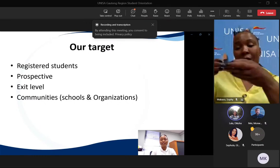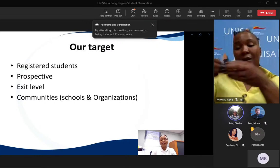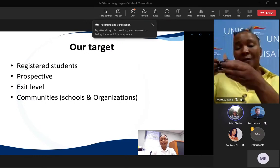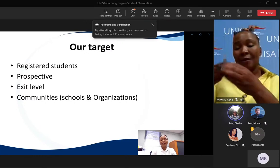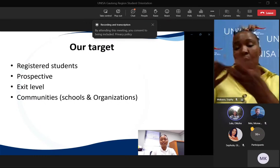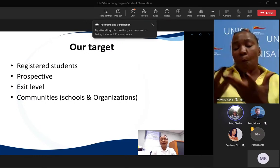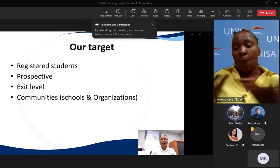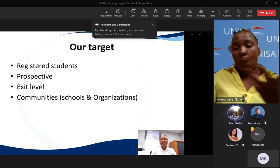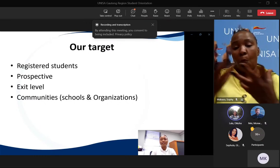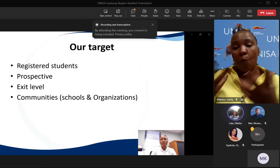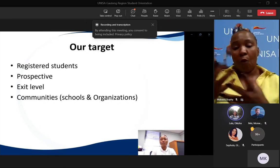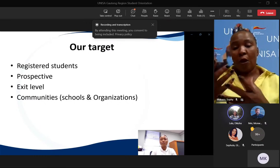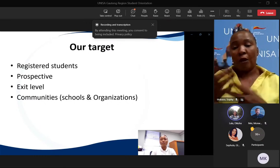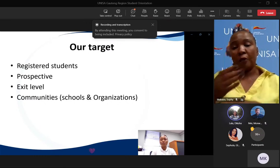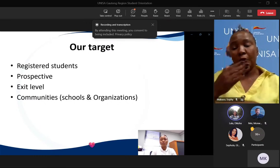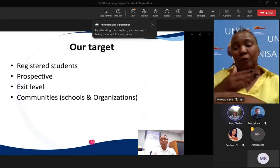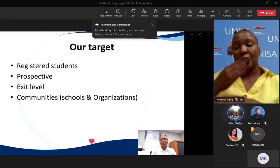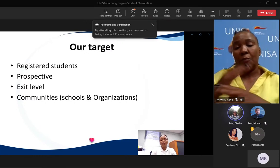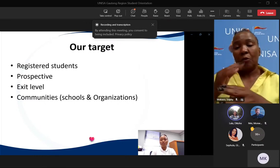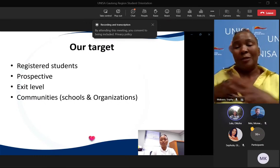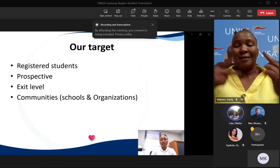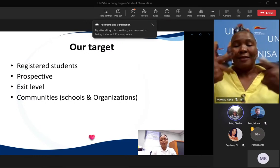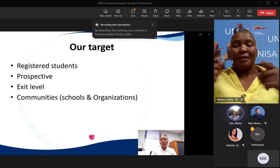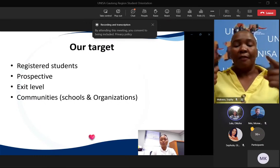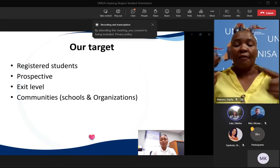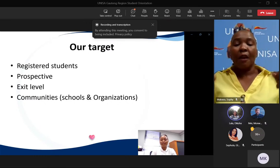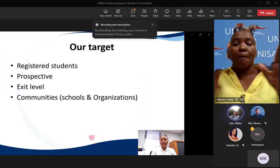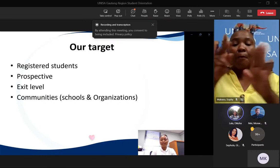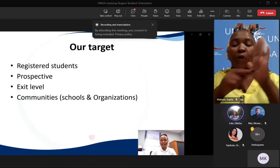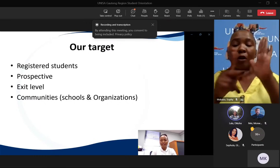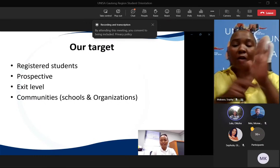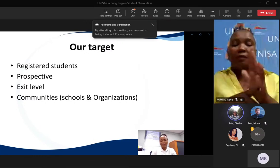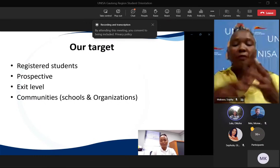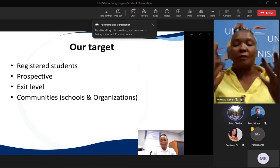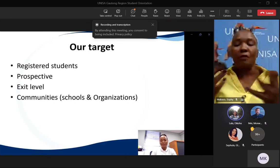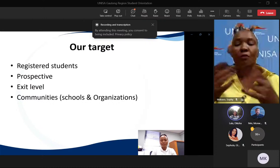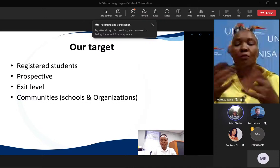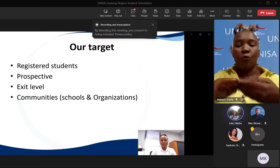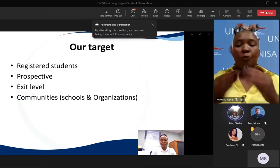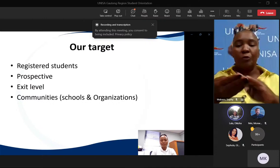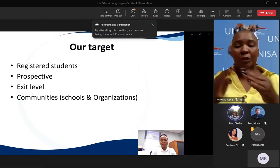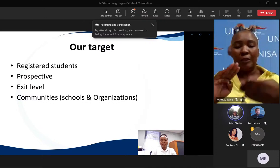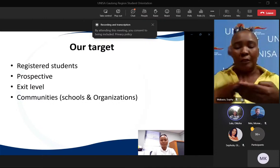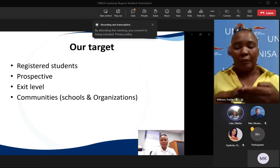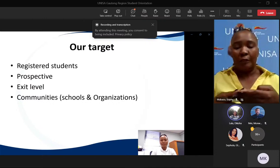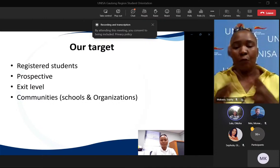run different programs and we do our community work day